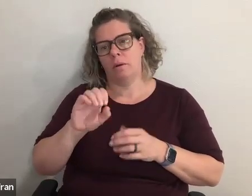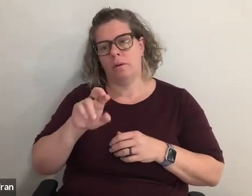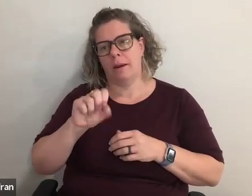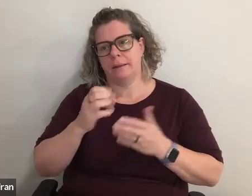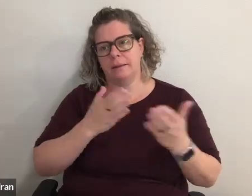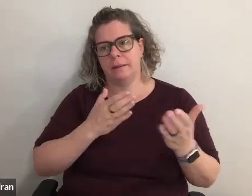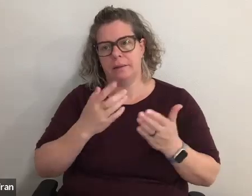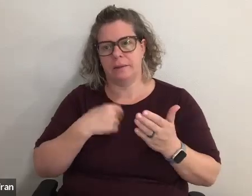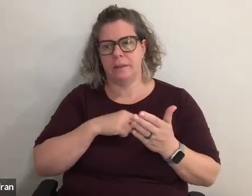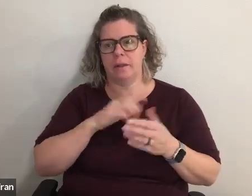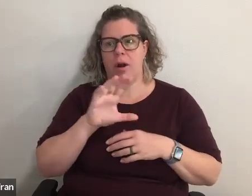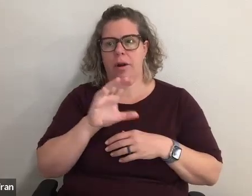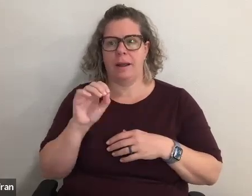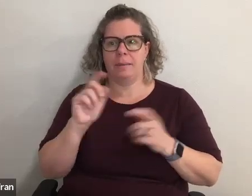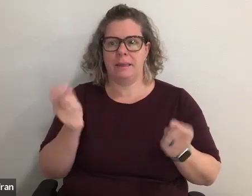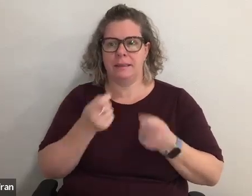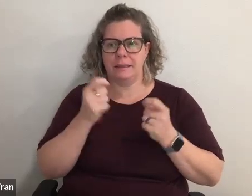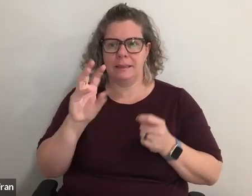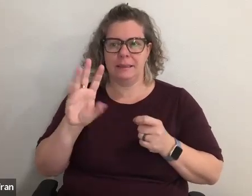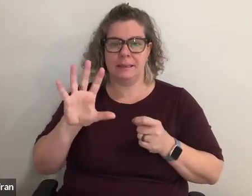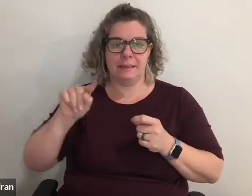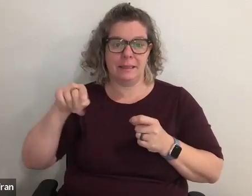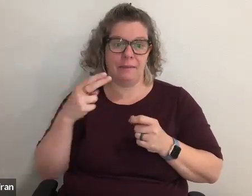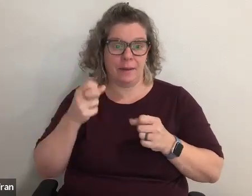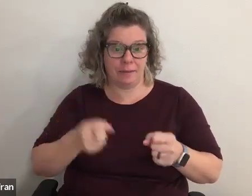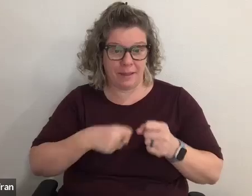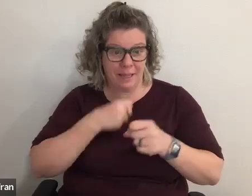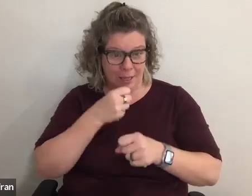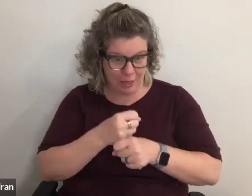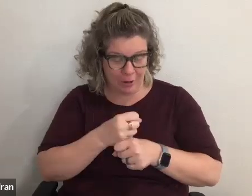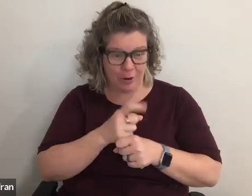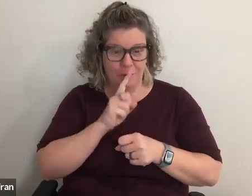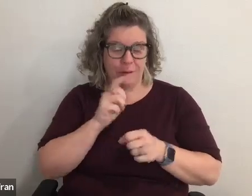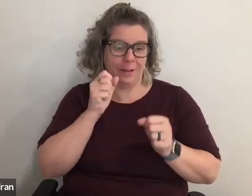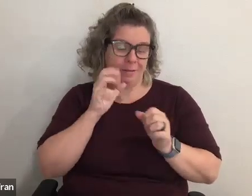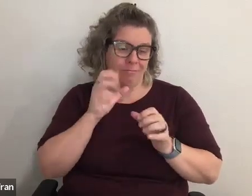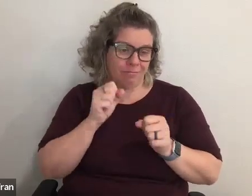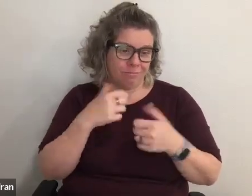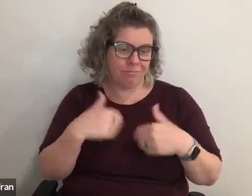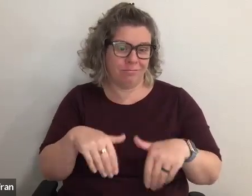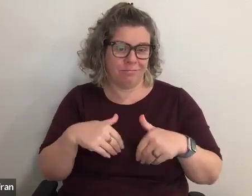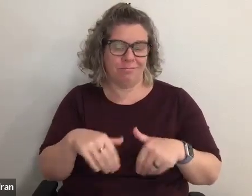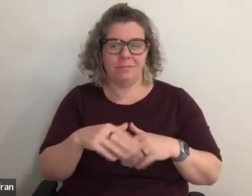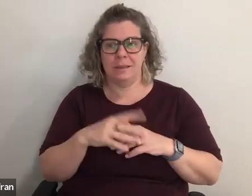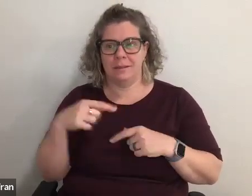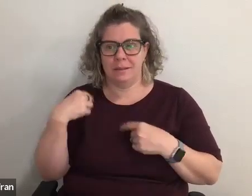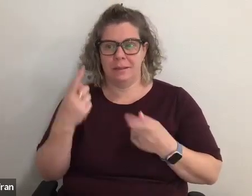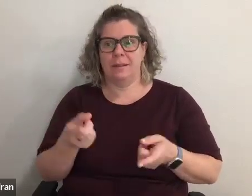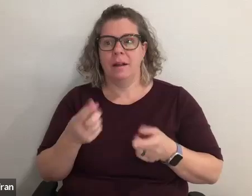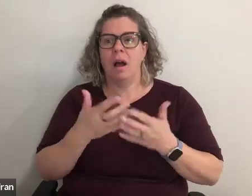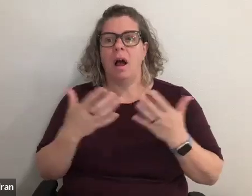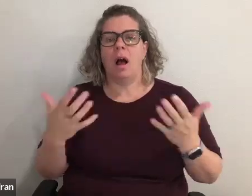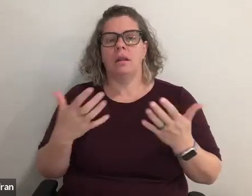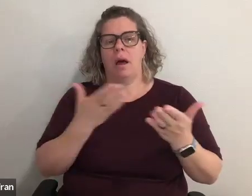our company has just celebrated their 65th year, which is really amazing. And a lot of the things that we do in